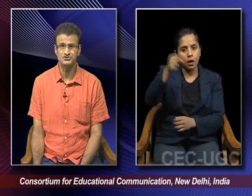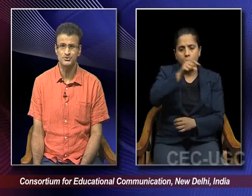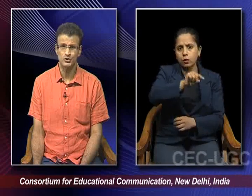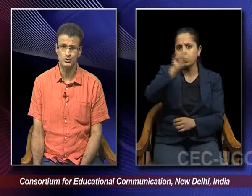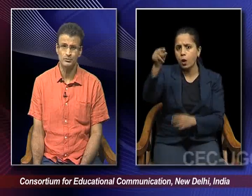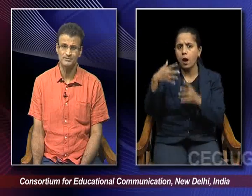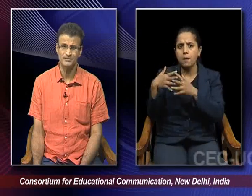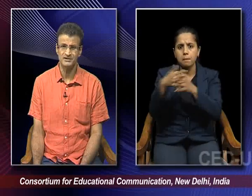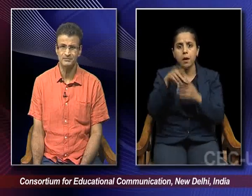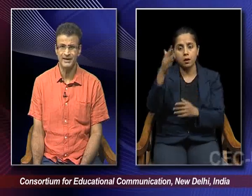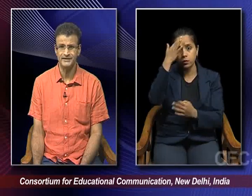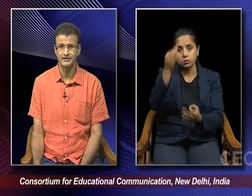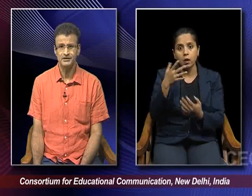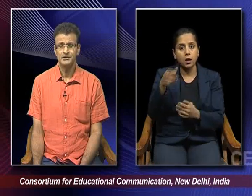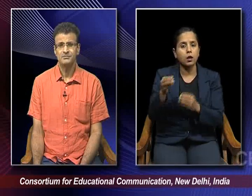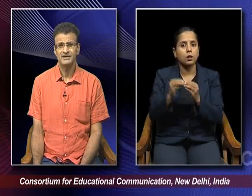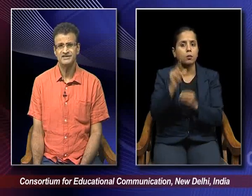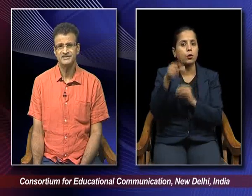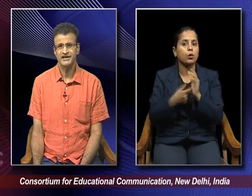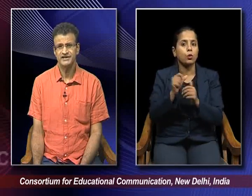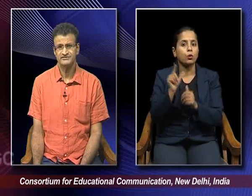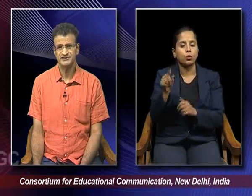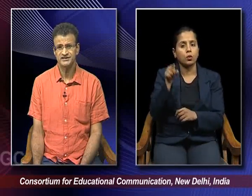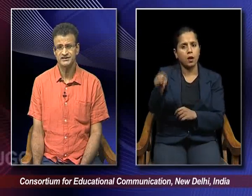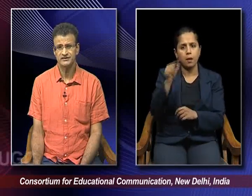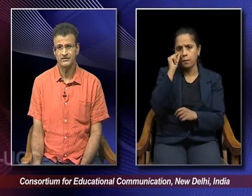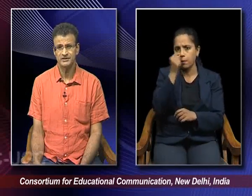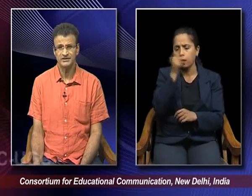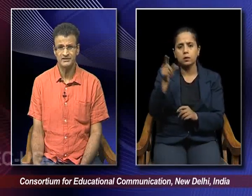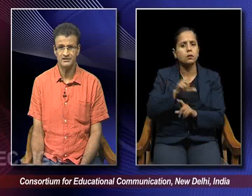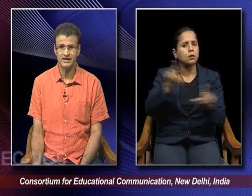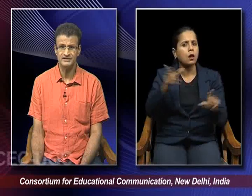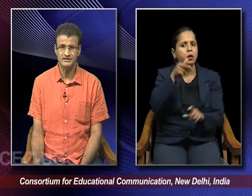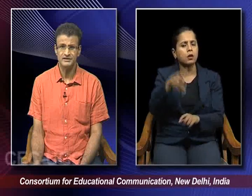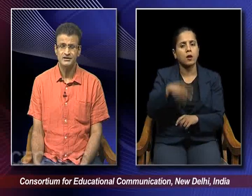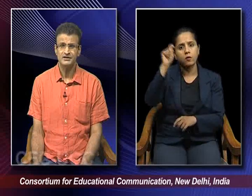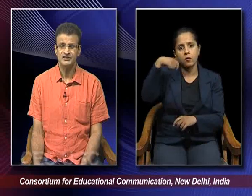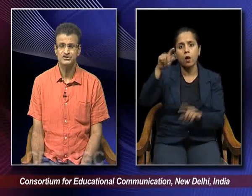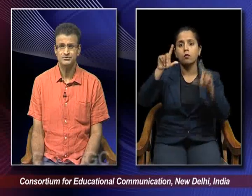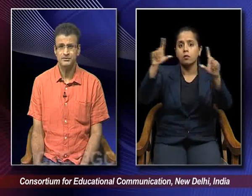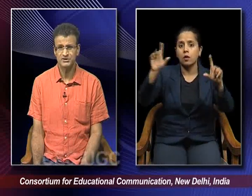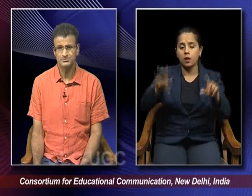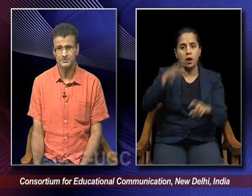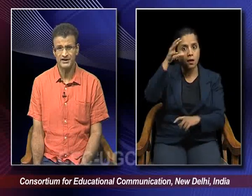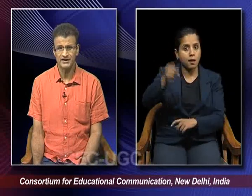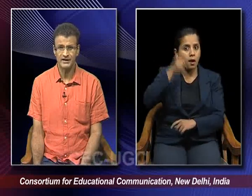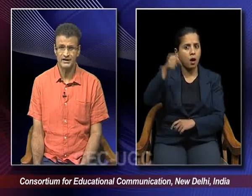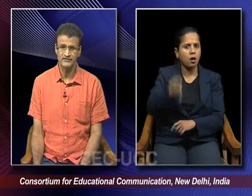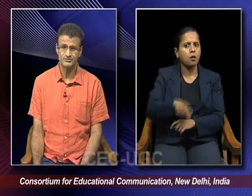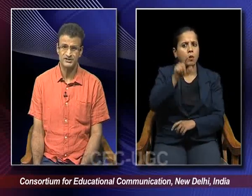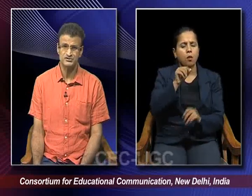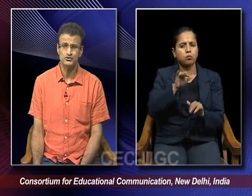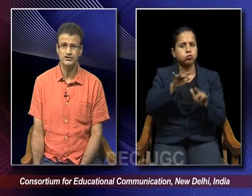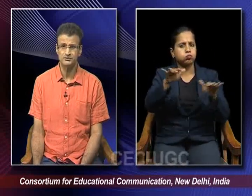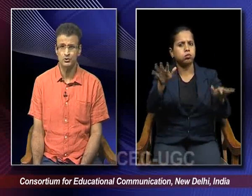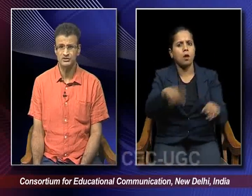Intelligence Bureau, Home Department replied, Madras CID have stated that film entitled Gandhi contains much propaganda and have